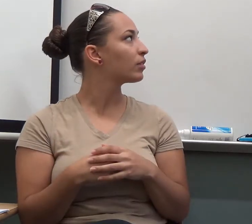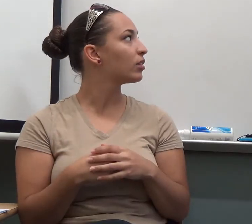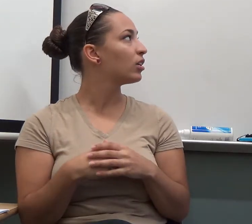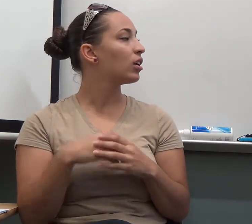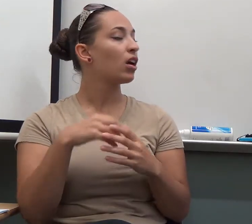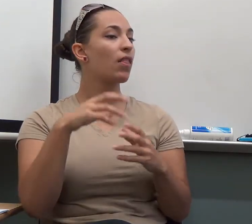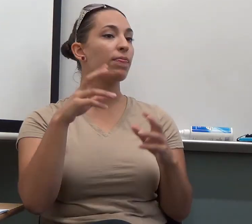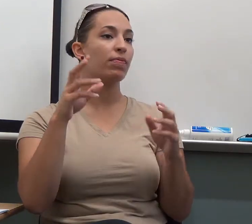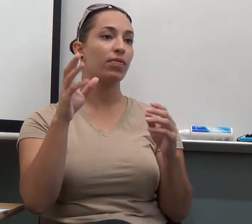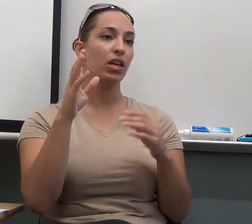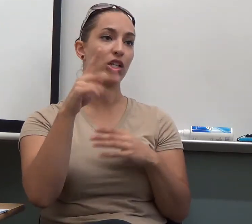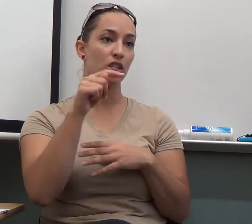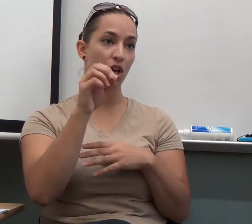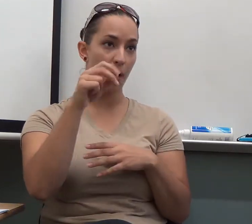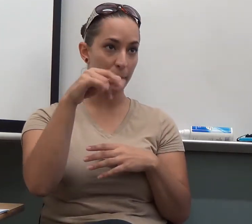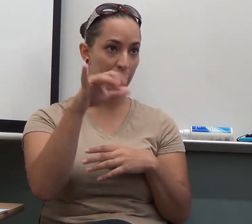has two parts.